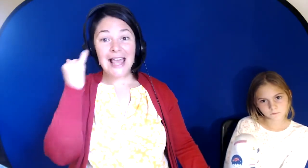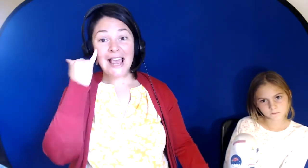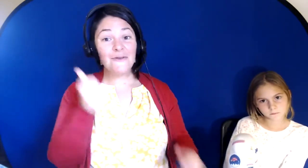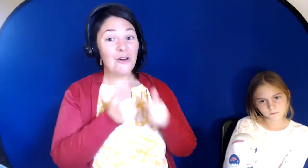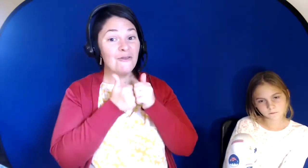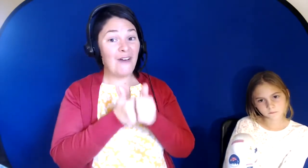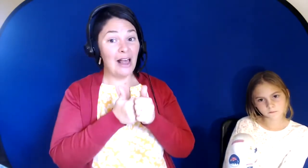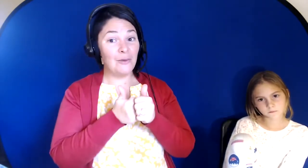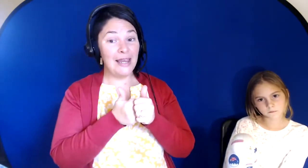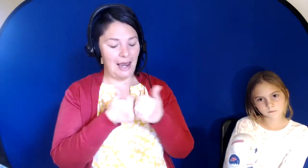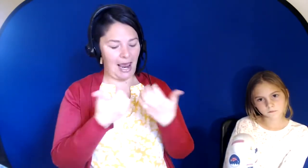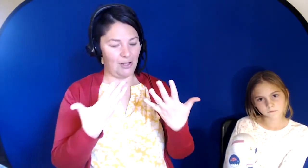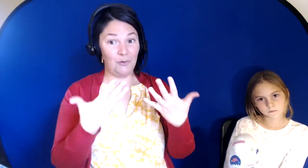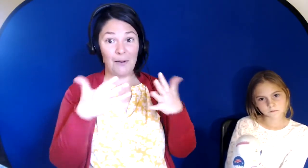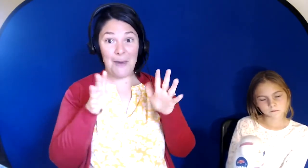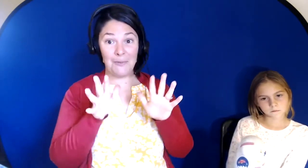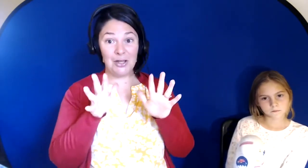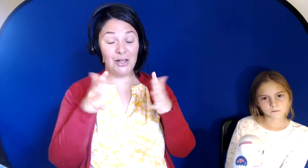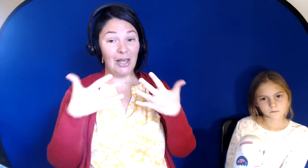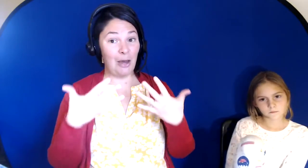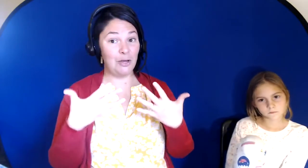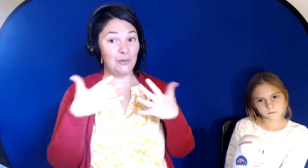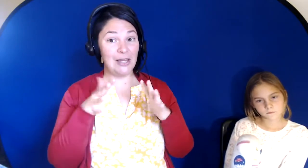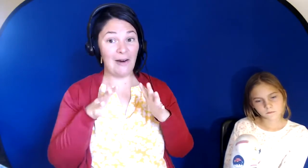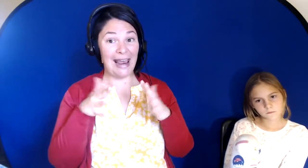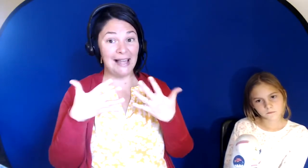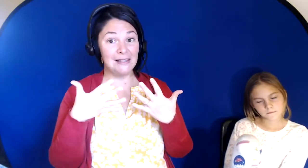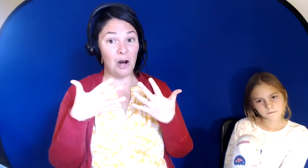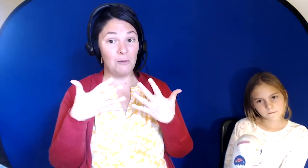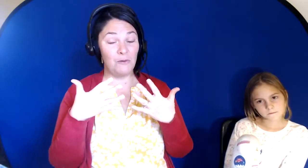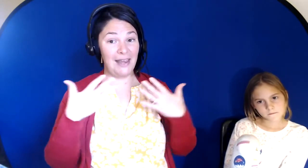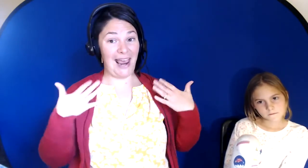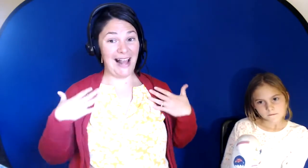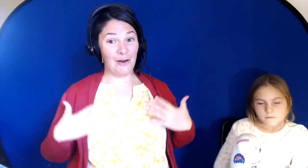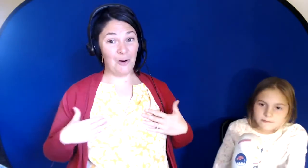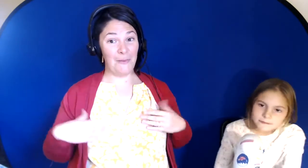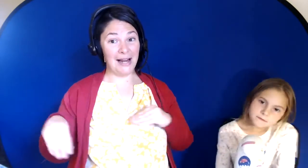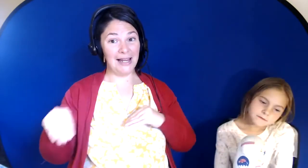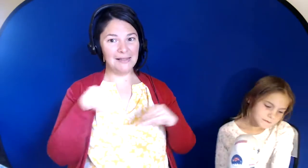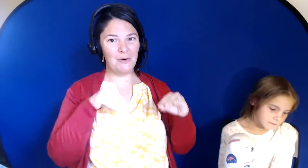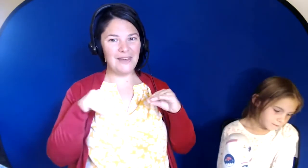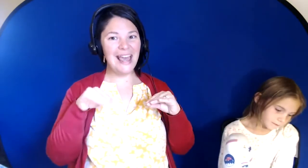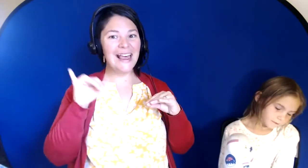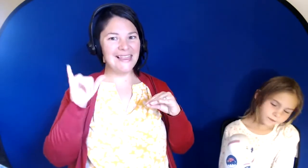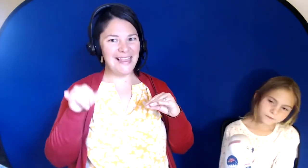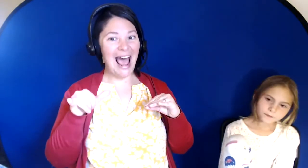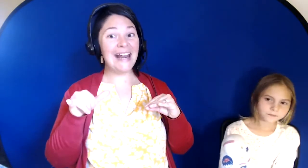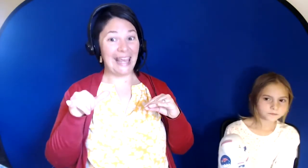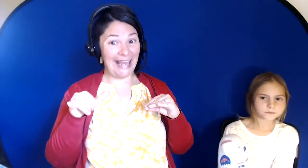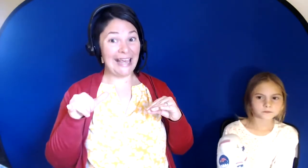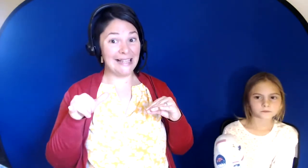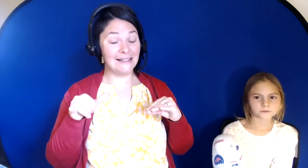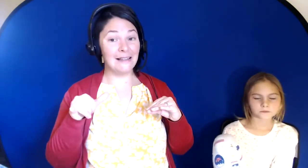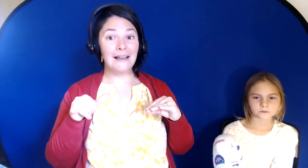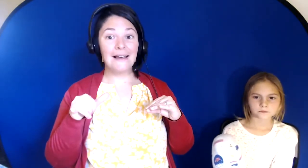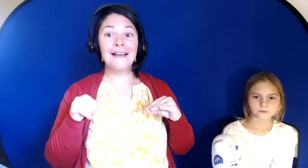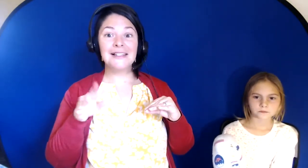you're following and you're remembering to look at which way your hands are moving and how your body is moving, that is